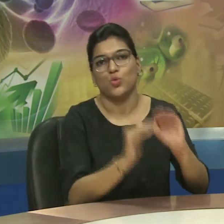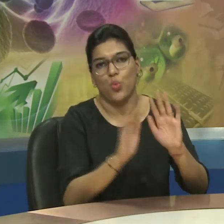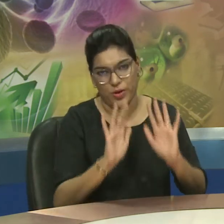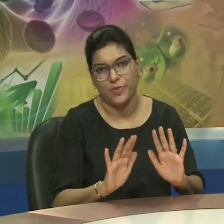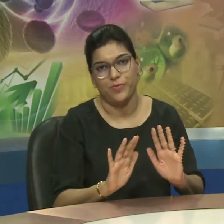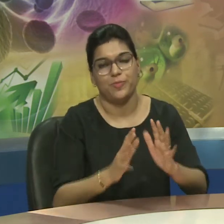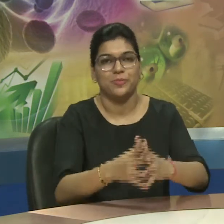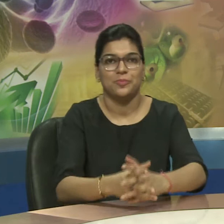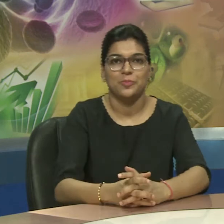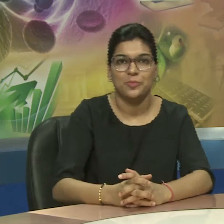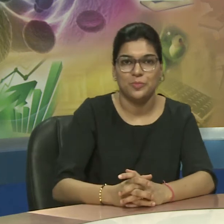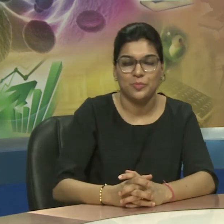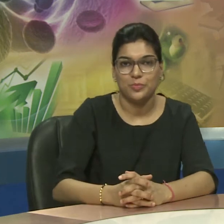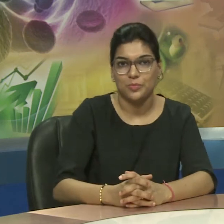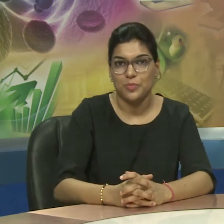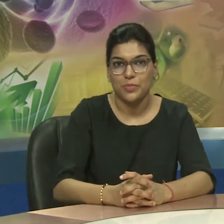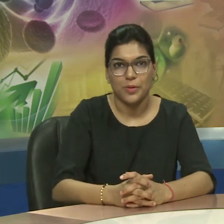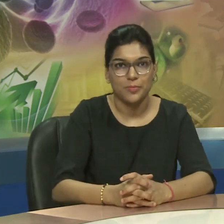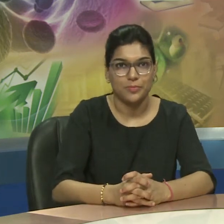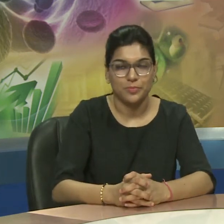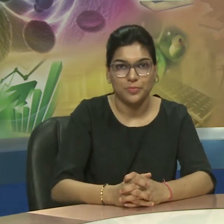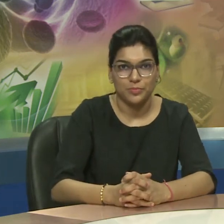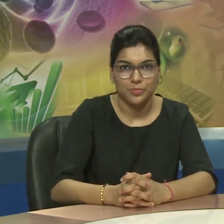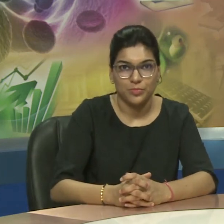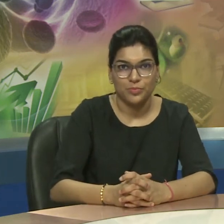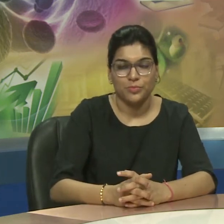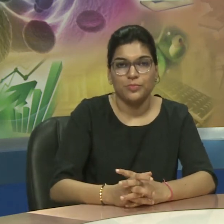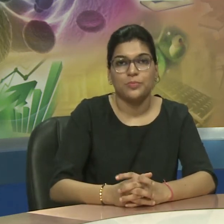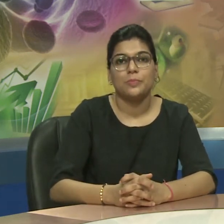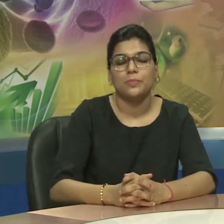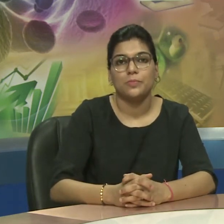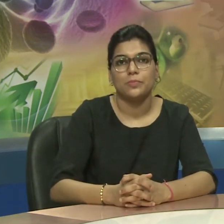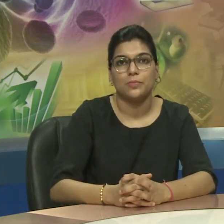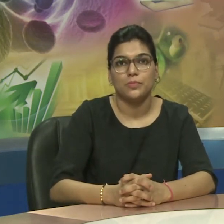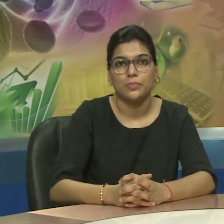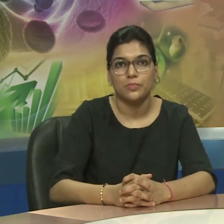It is used mostly for cargo insurance.